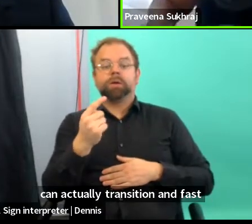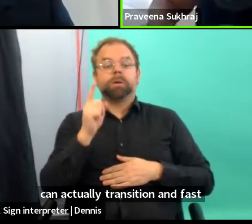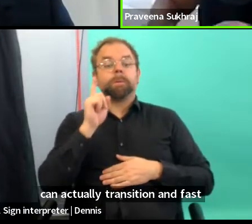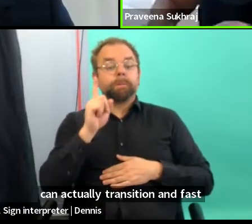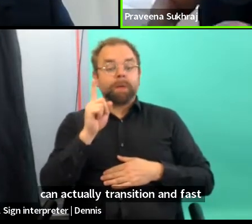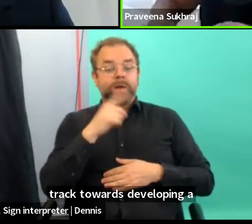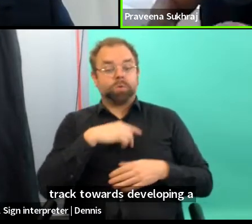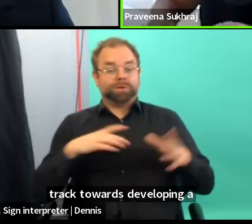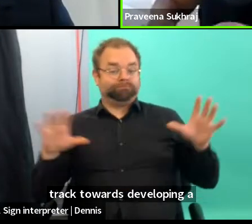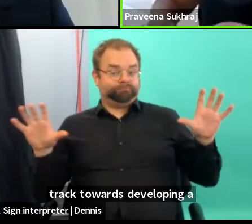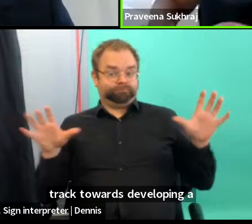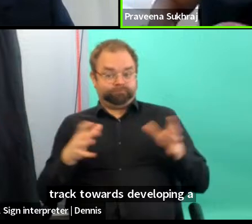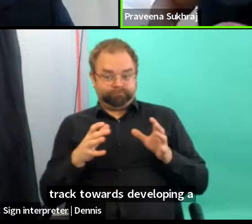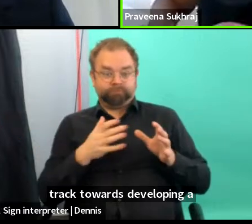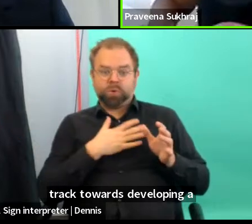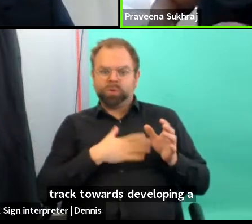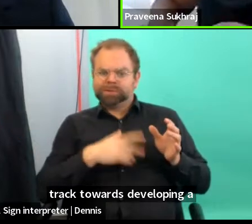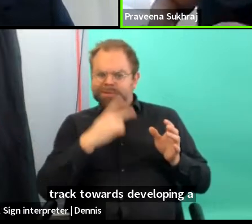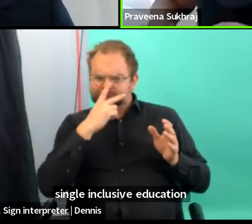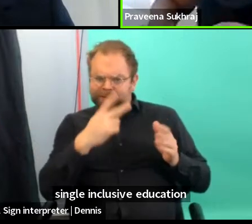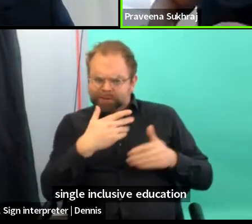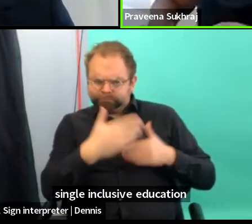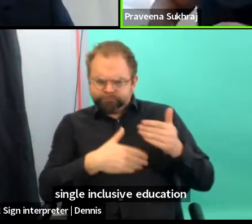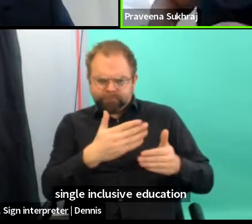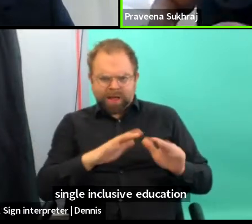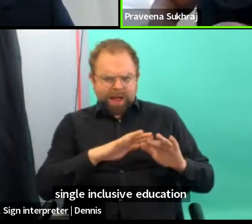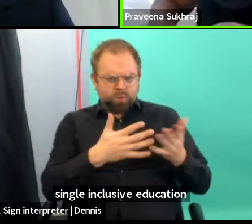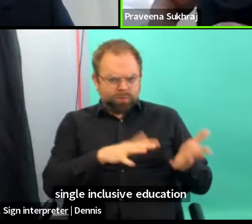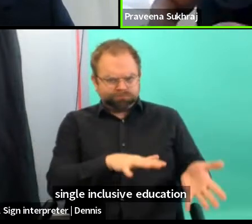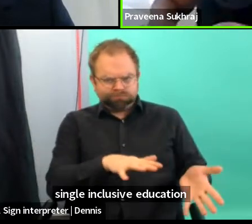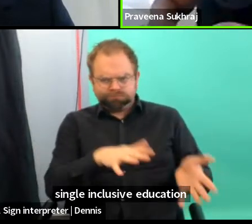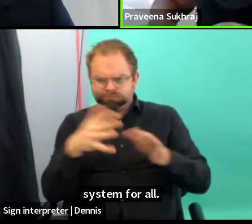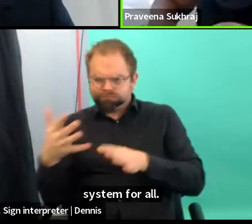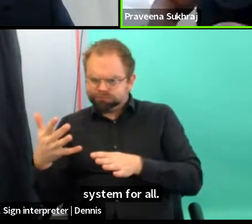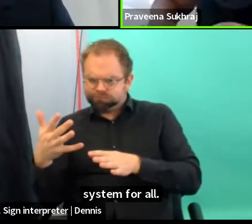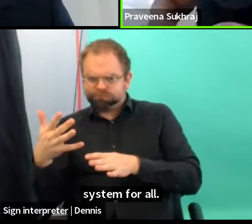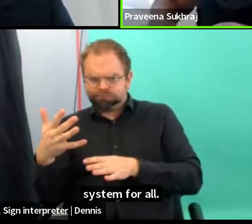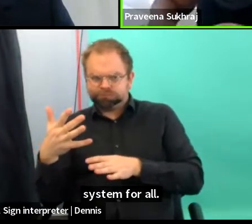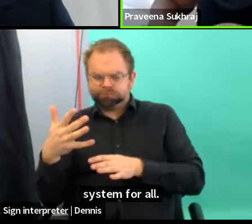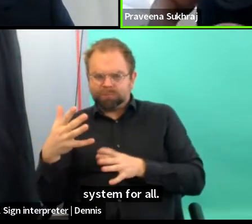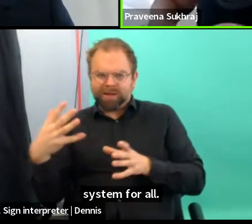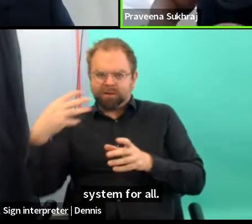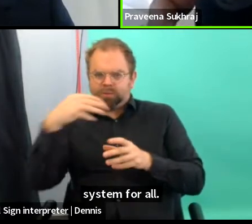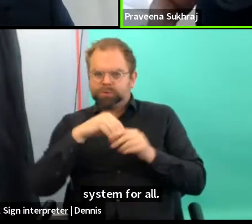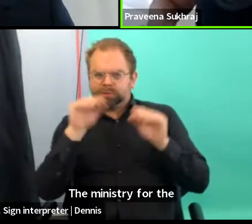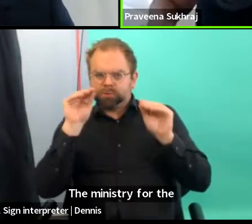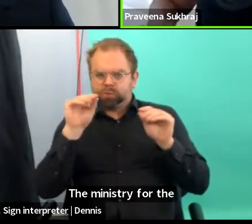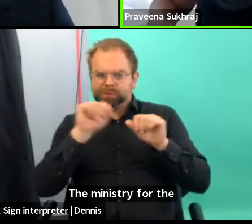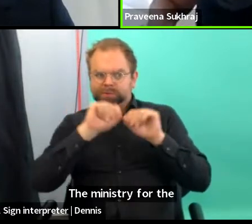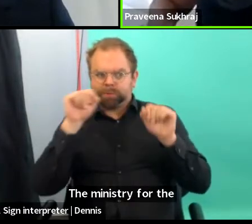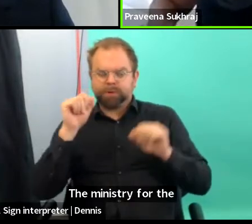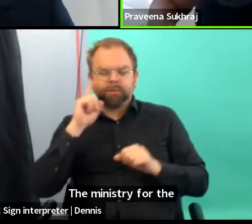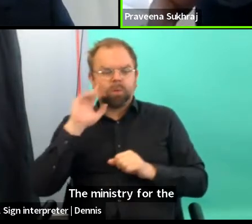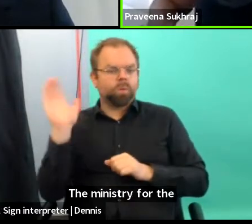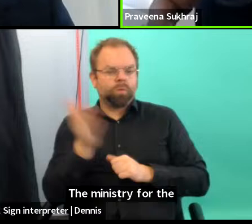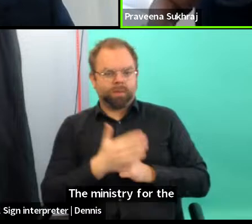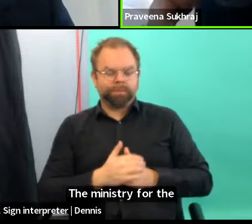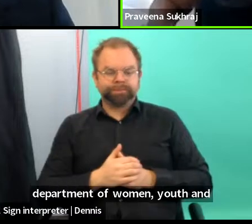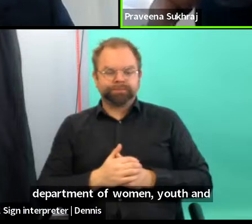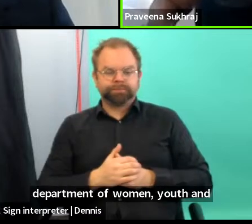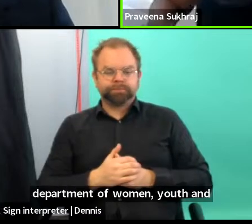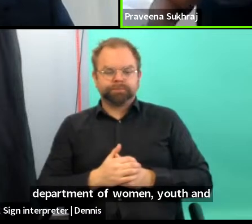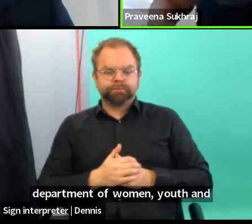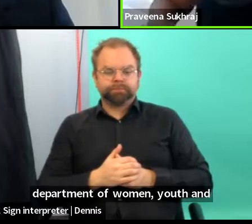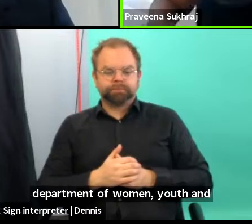all. The Ministry for the Department of Women, Youth, and Persons with Disabilities, to which I belong in the country, is the